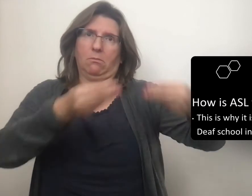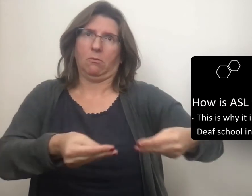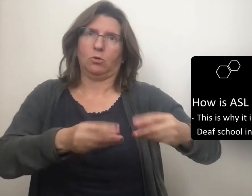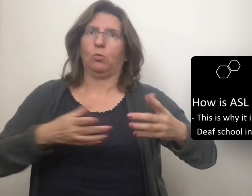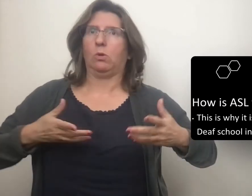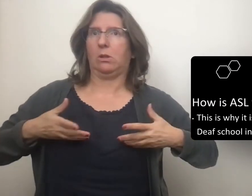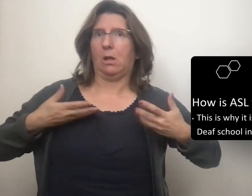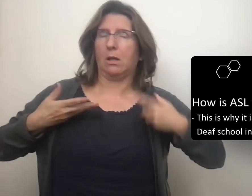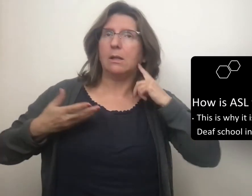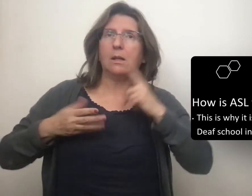is disrupted.